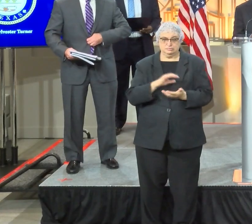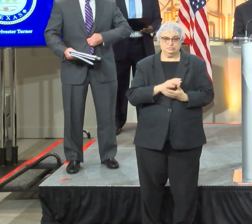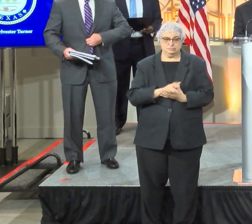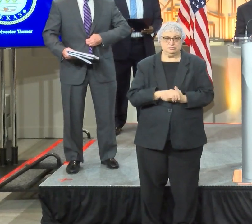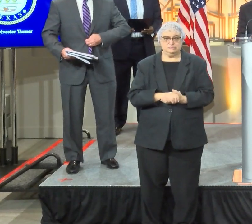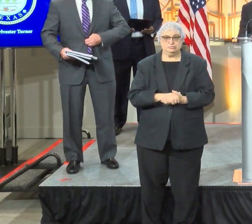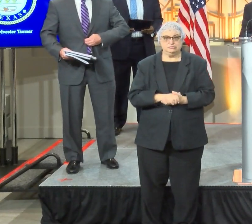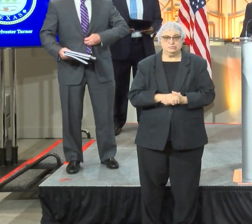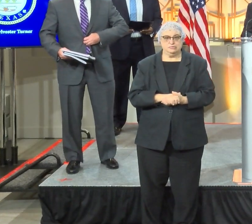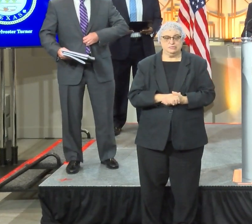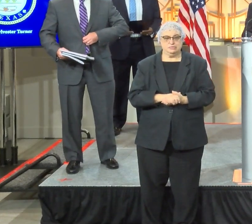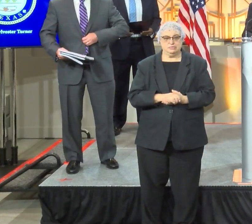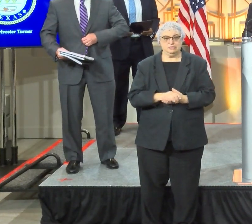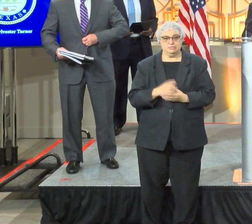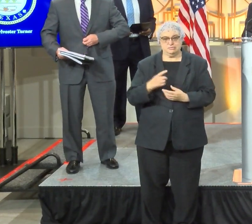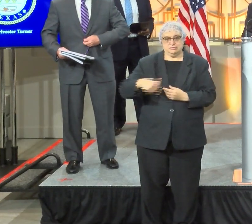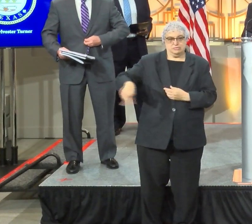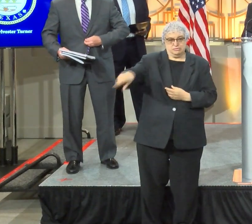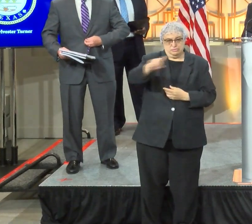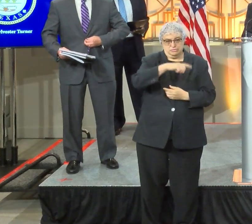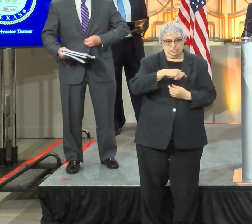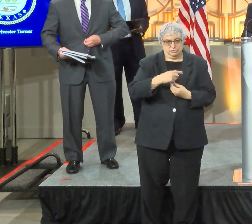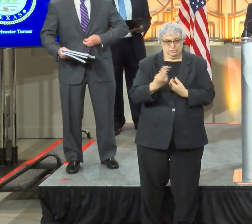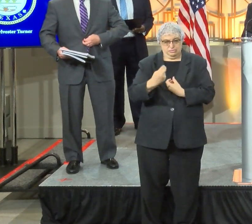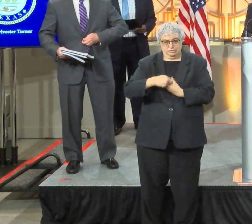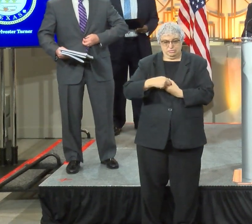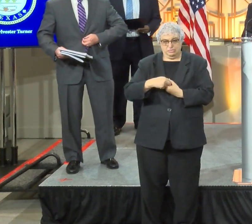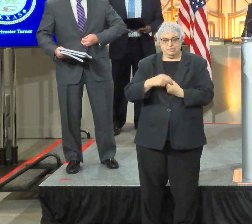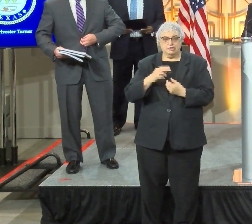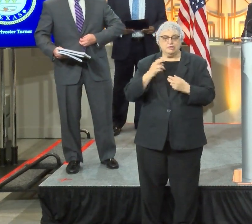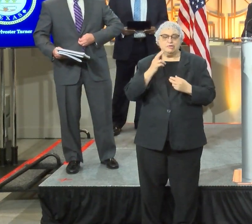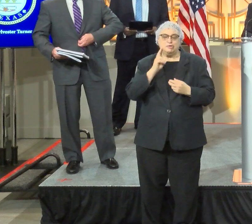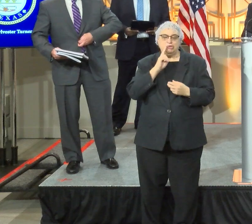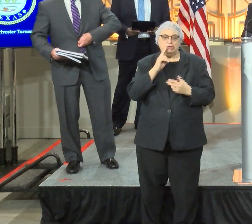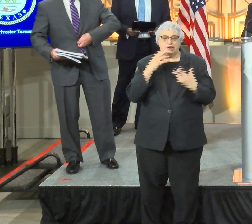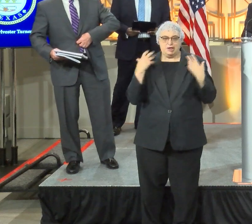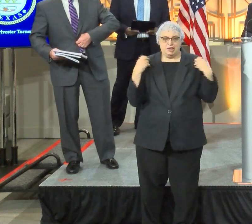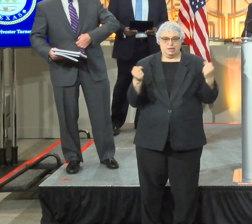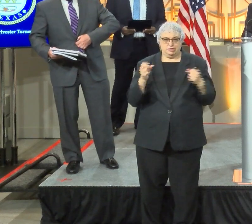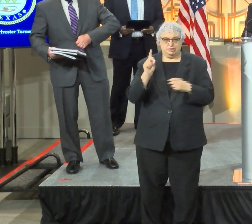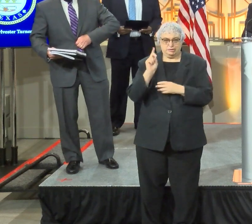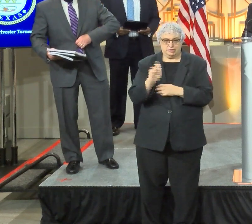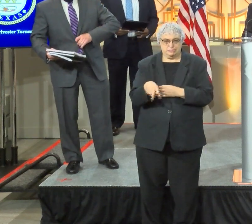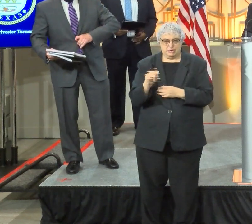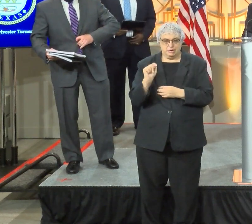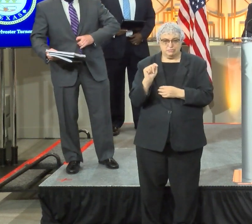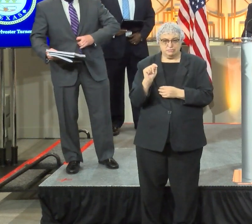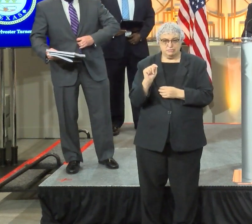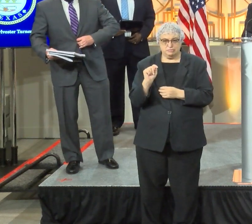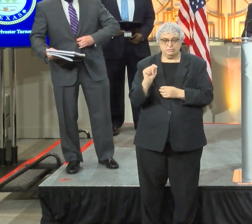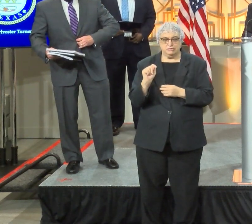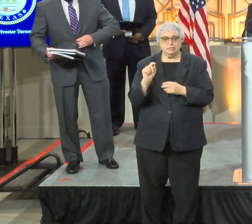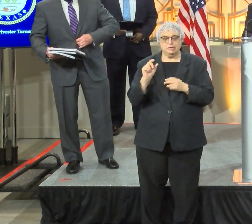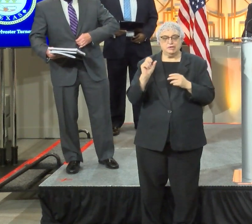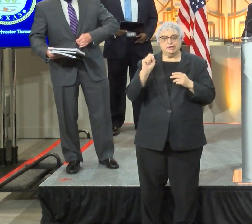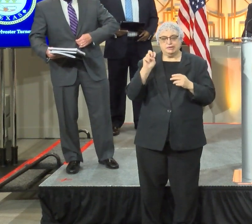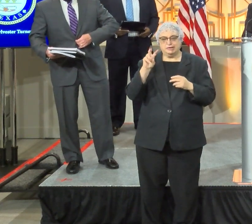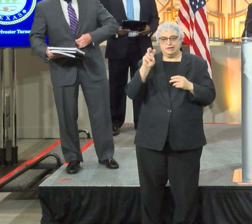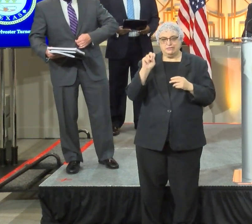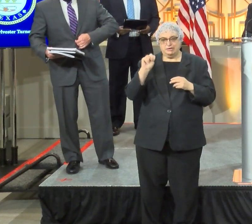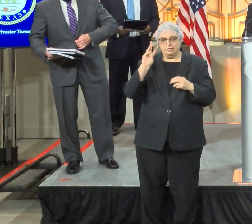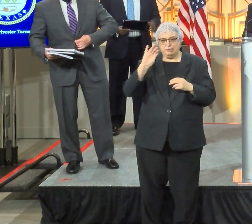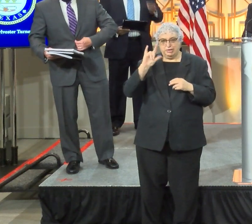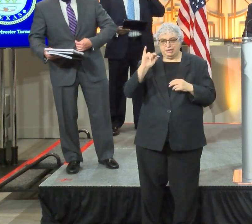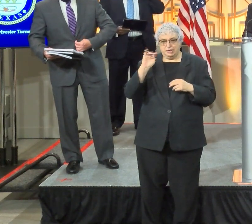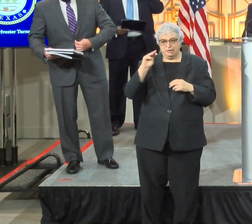I'm joined today by the Houston Health Department Director Stephen Williams, the City's